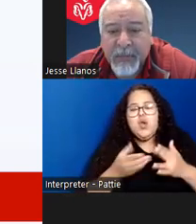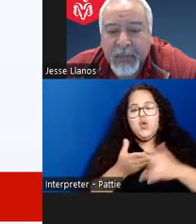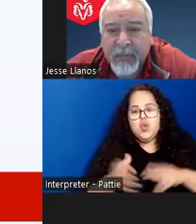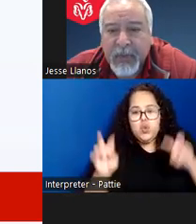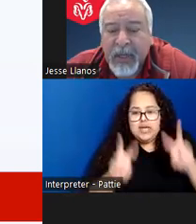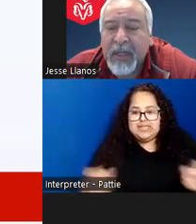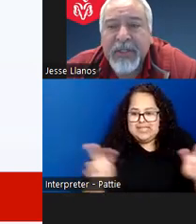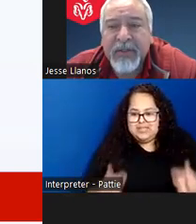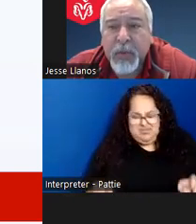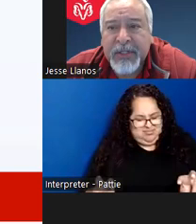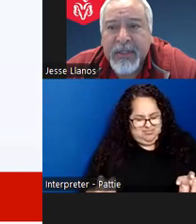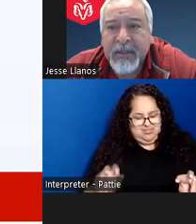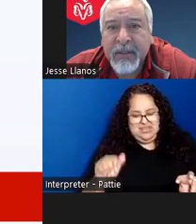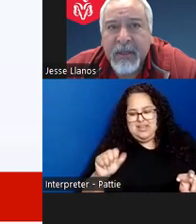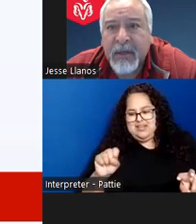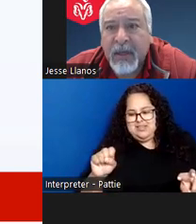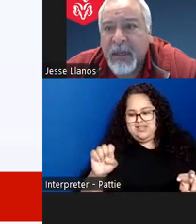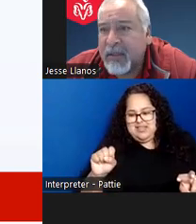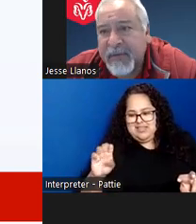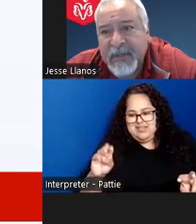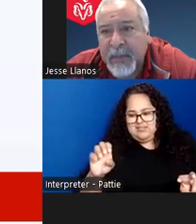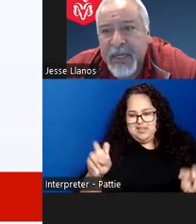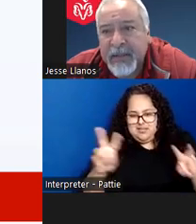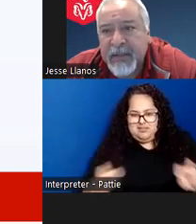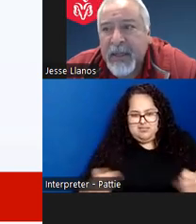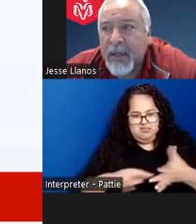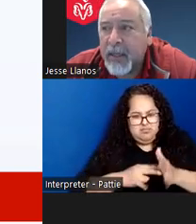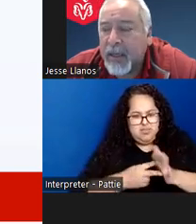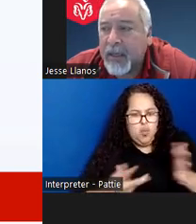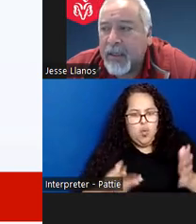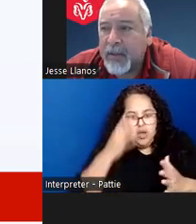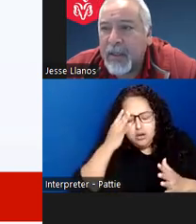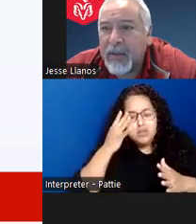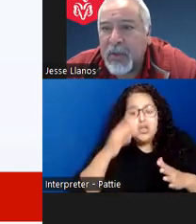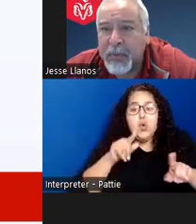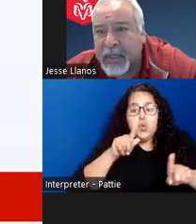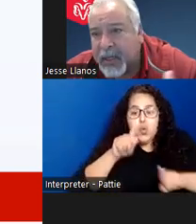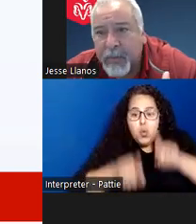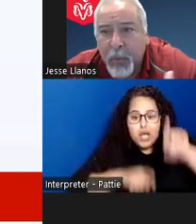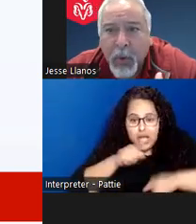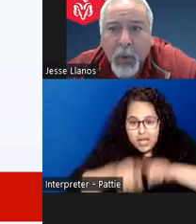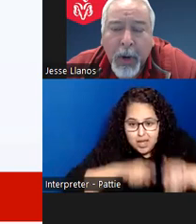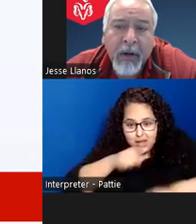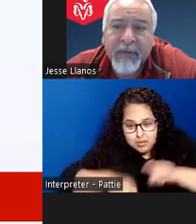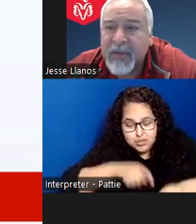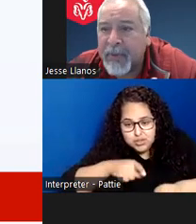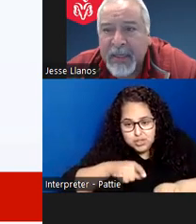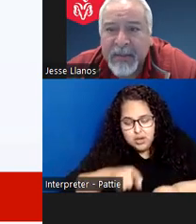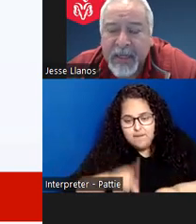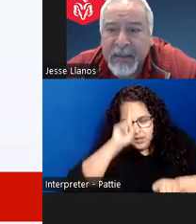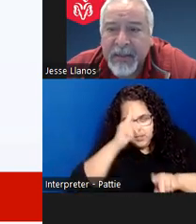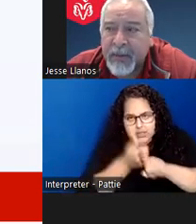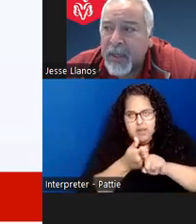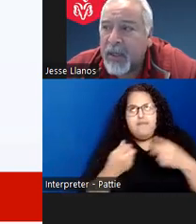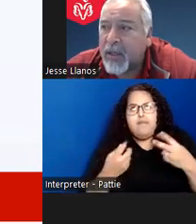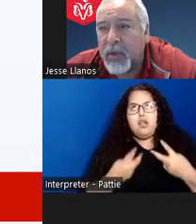are collections of questions on different subjects uh, to become more aware of some things